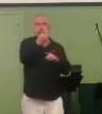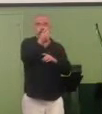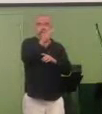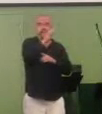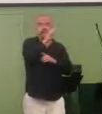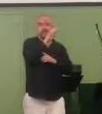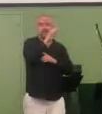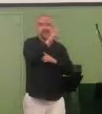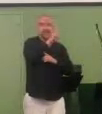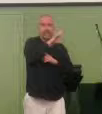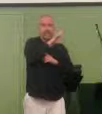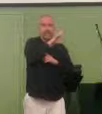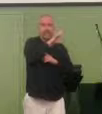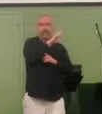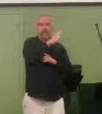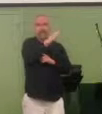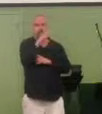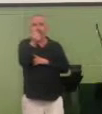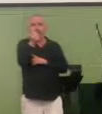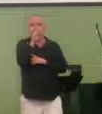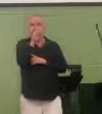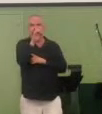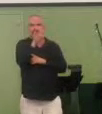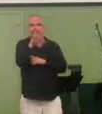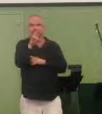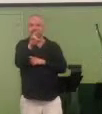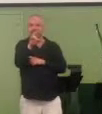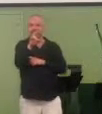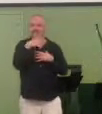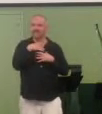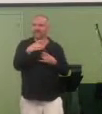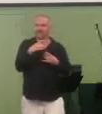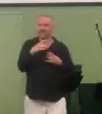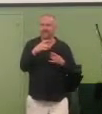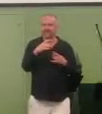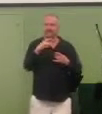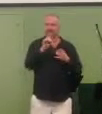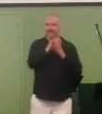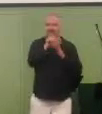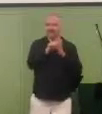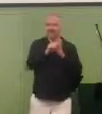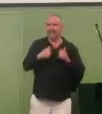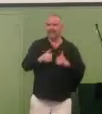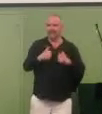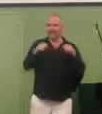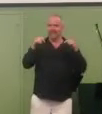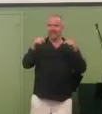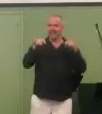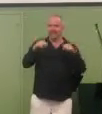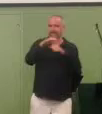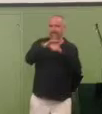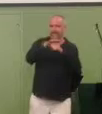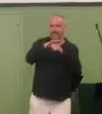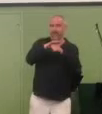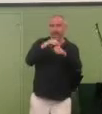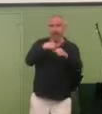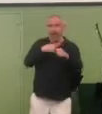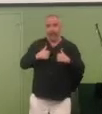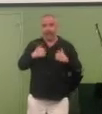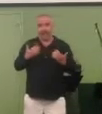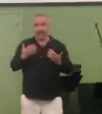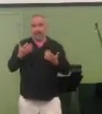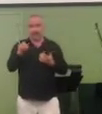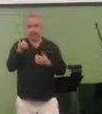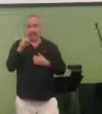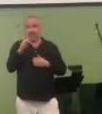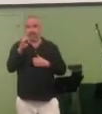77, when he was living in this area. Interestingly enough, I ended up living in this area about 78, 79.